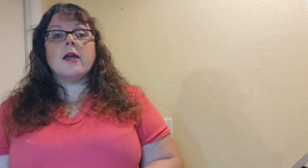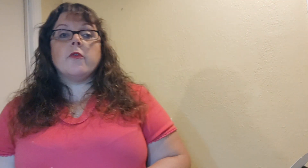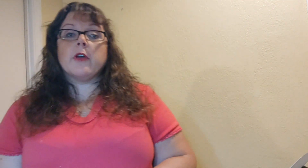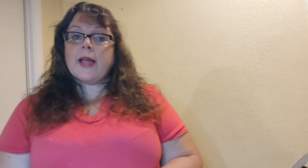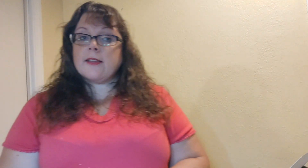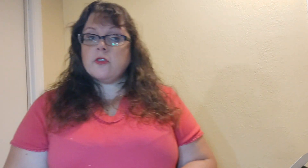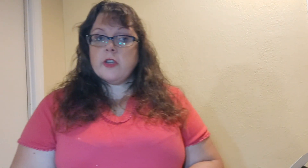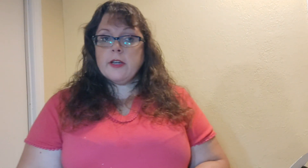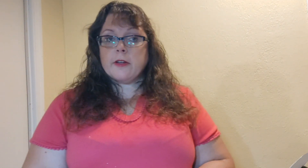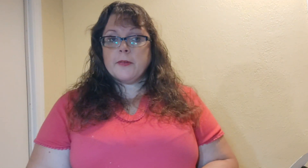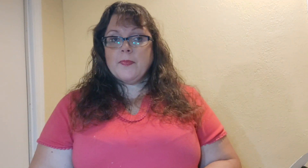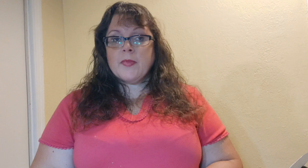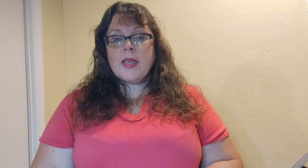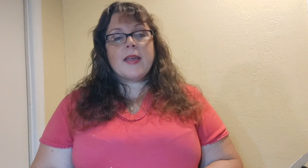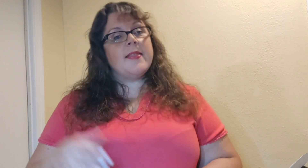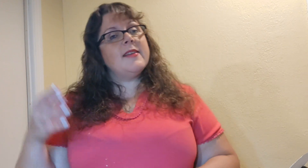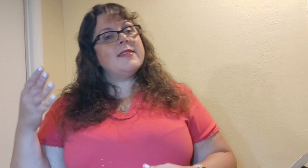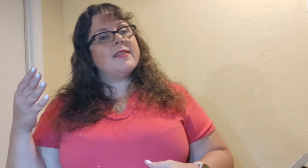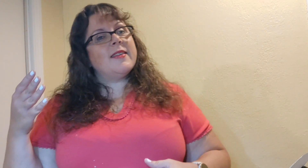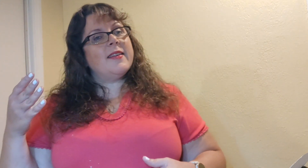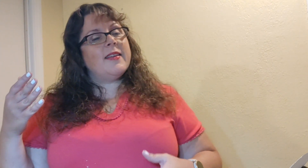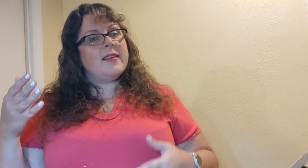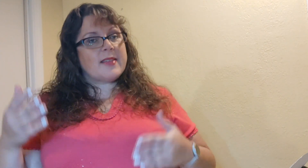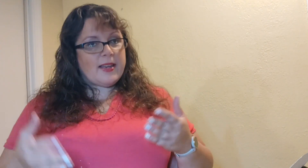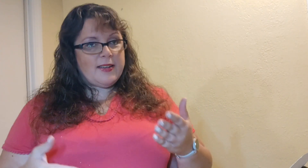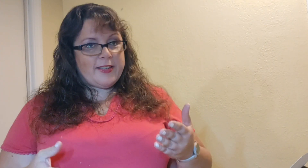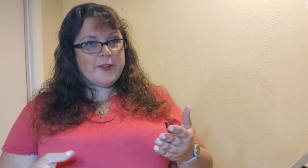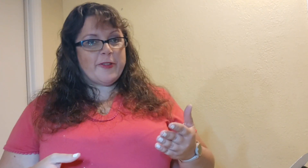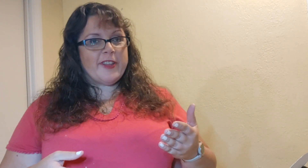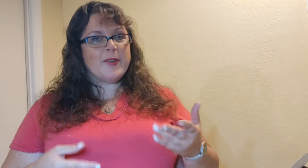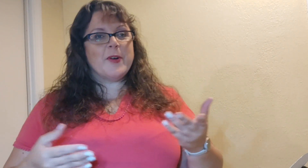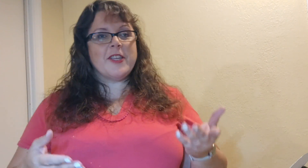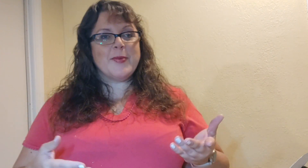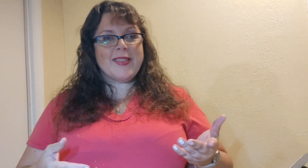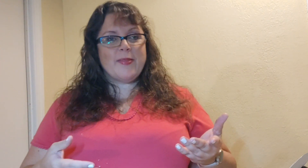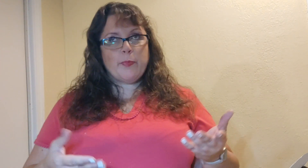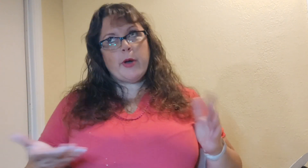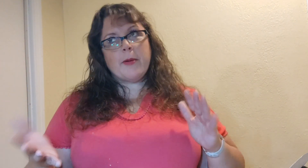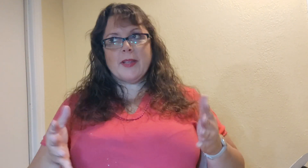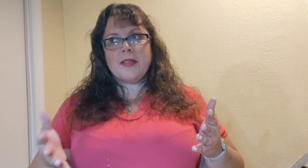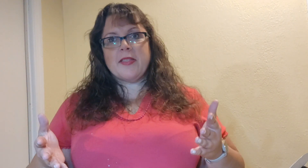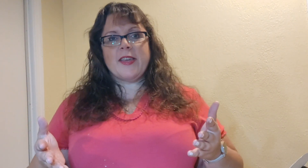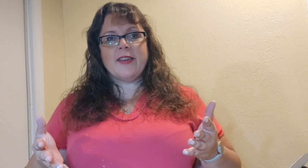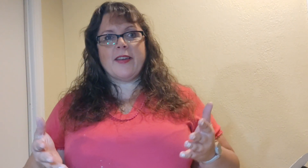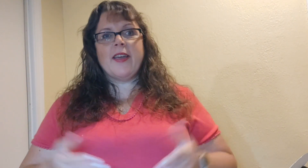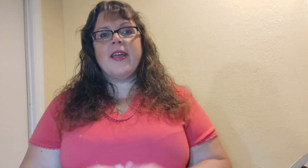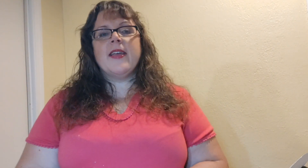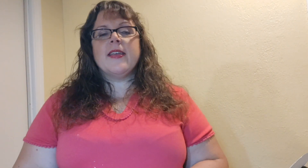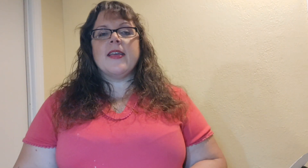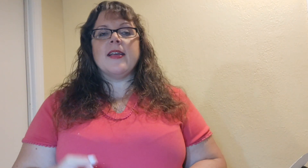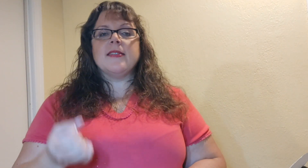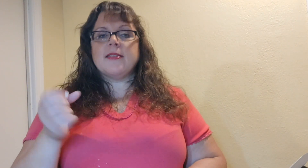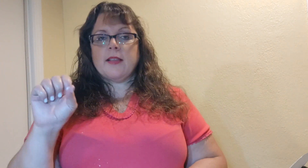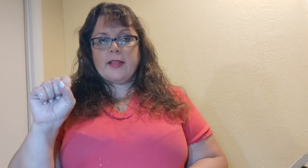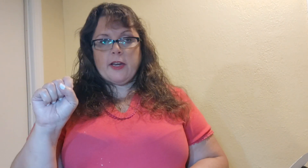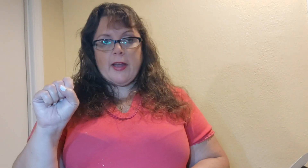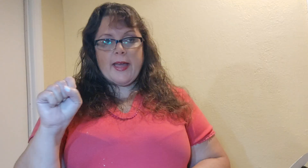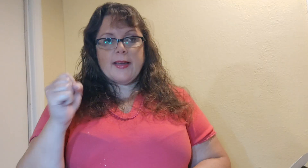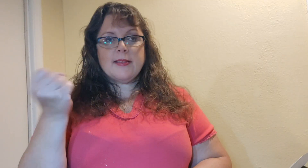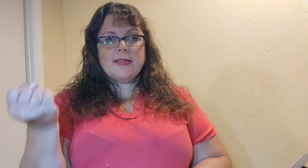And for last year, and this is kind of different than what you would probably think. It's the letter